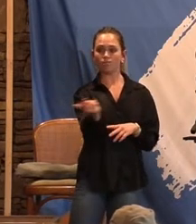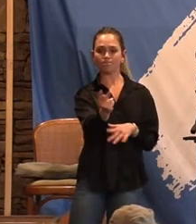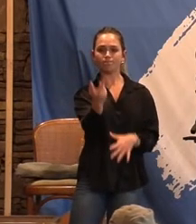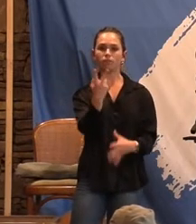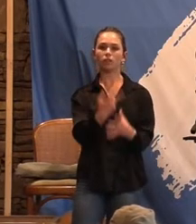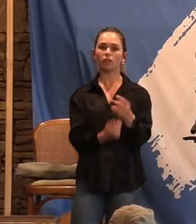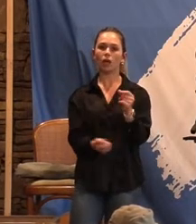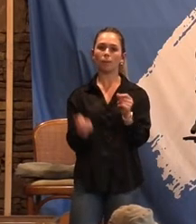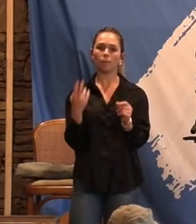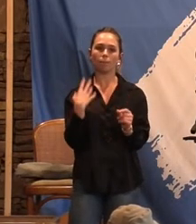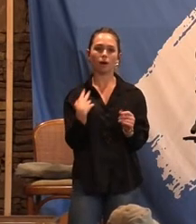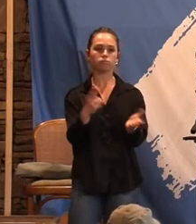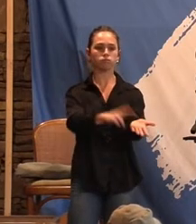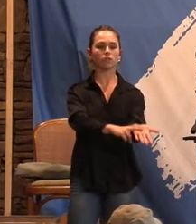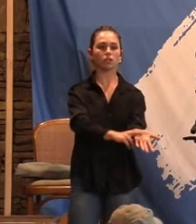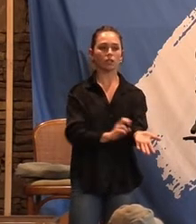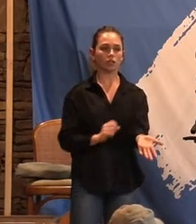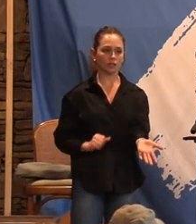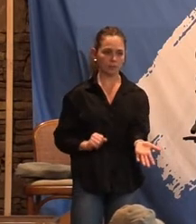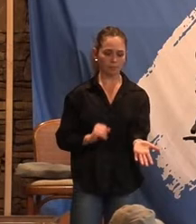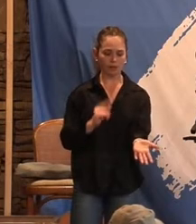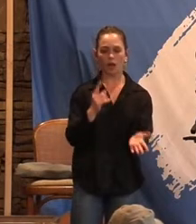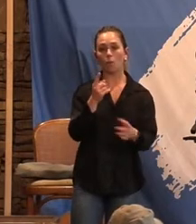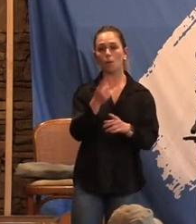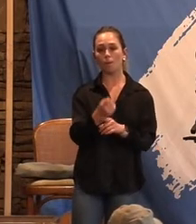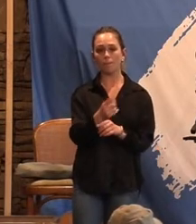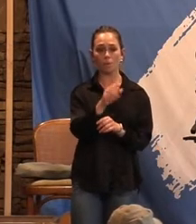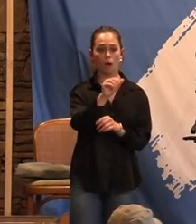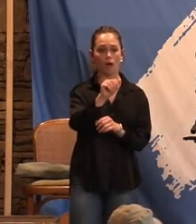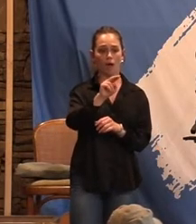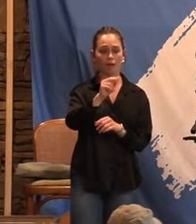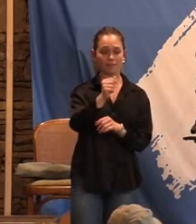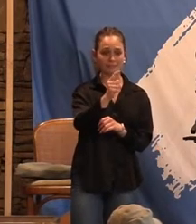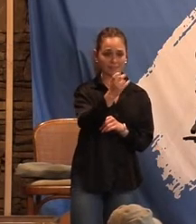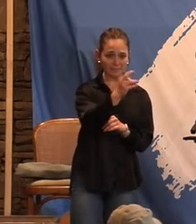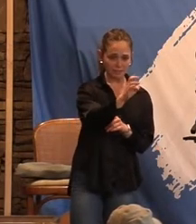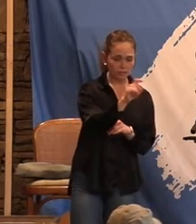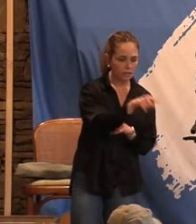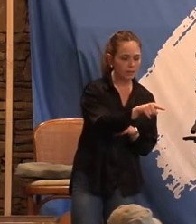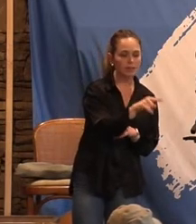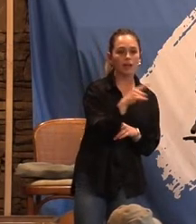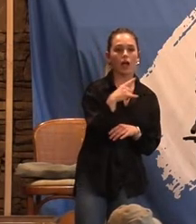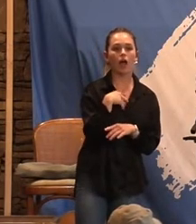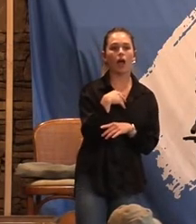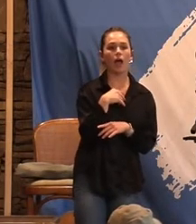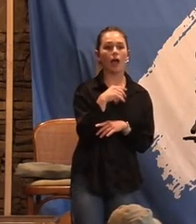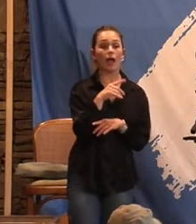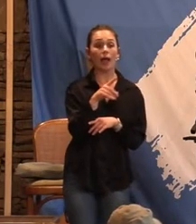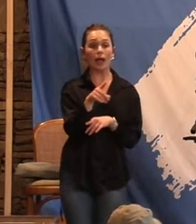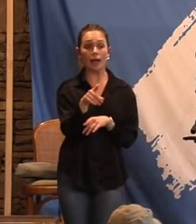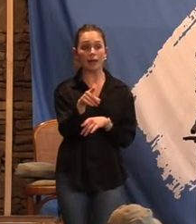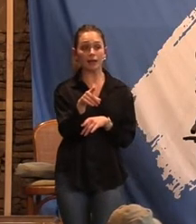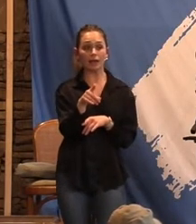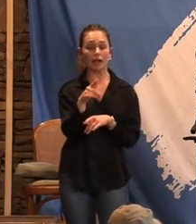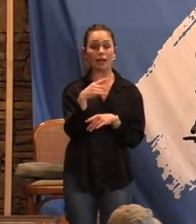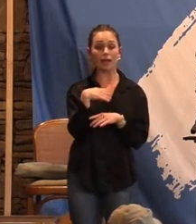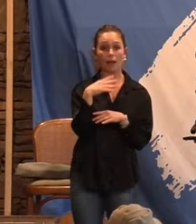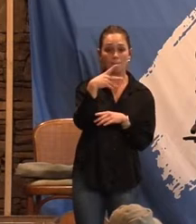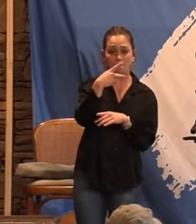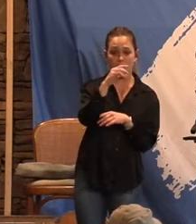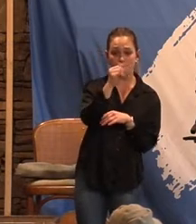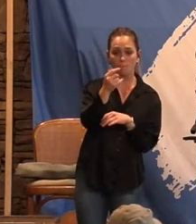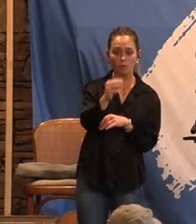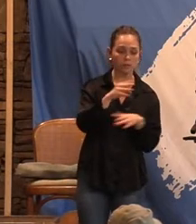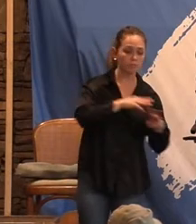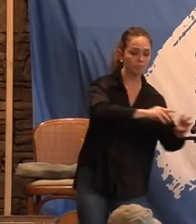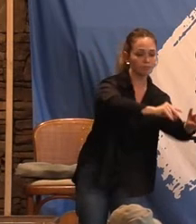both claimed. And at one point, Angantyr had spread very indiscriminately poison